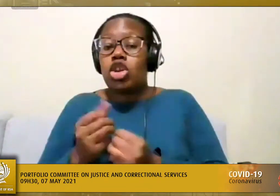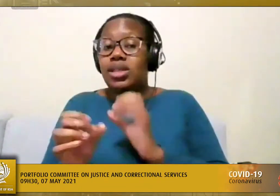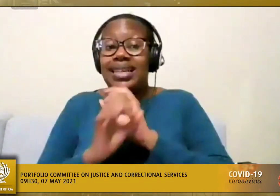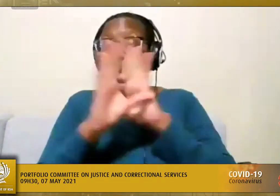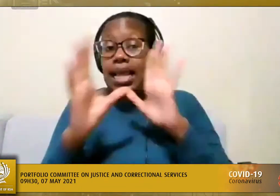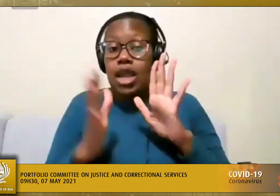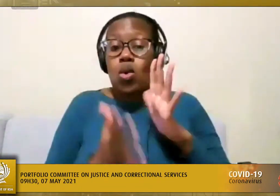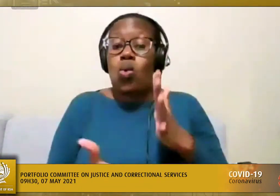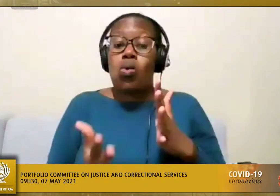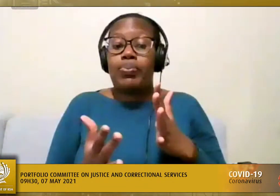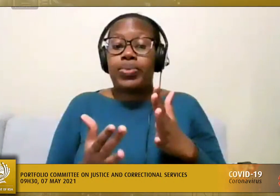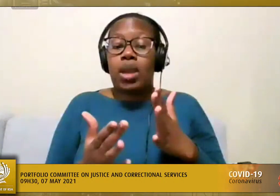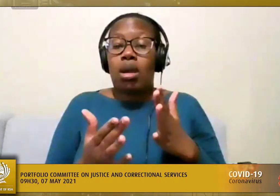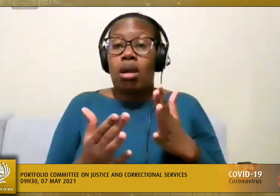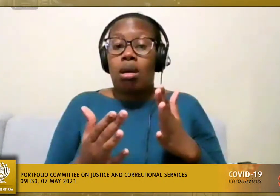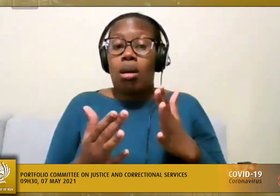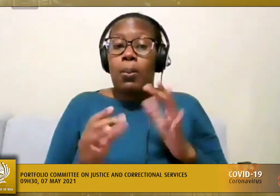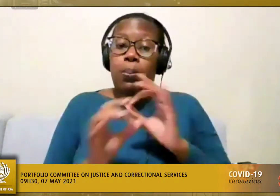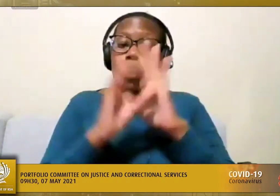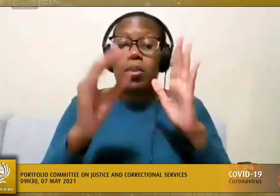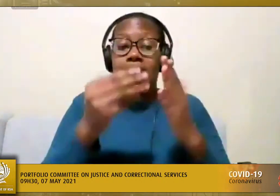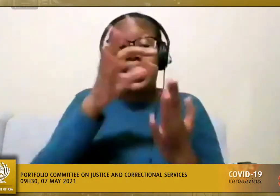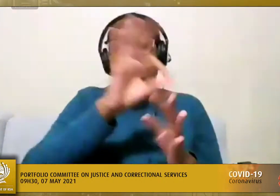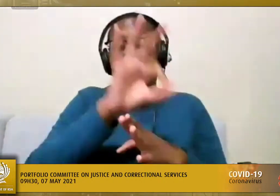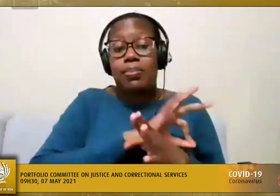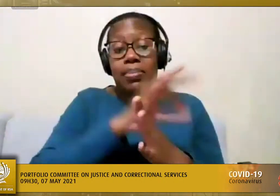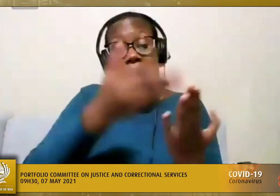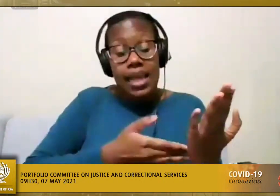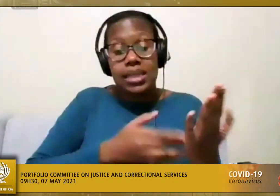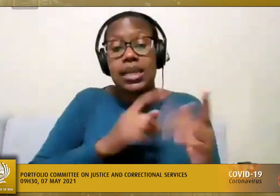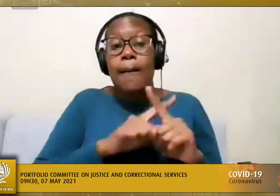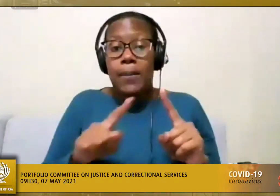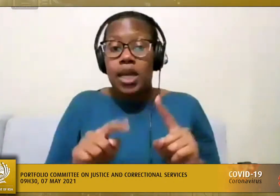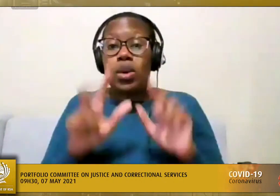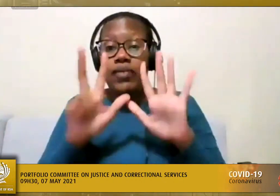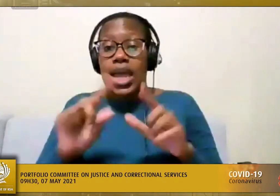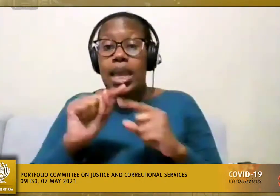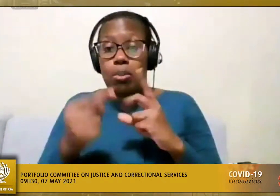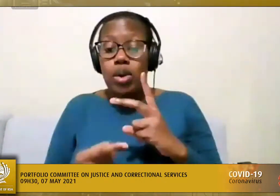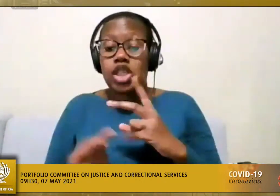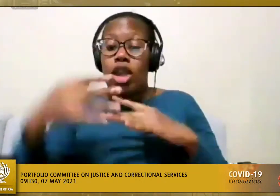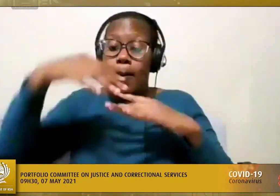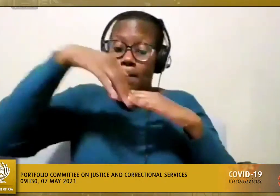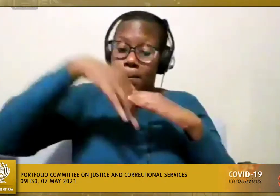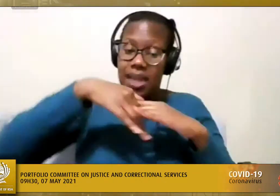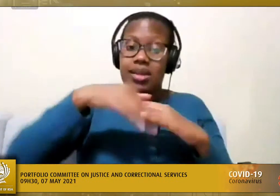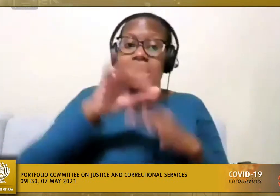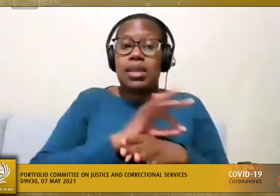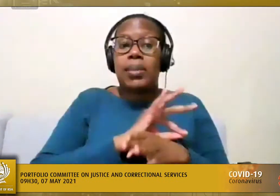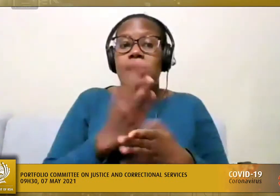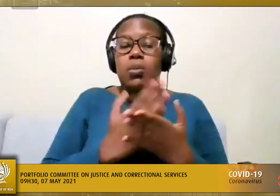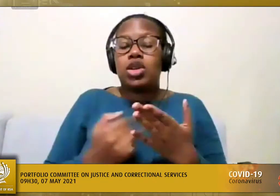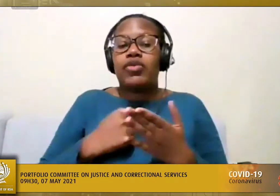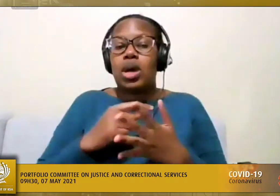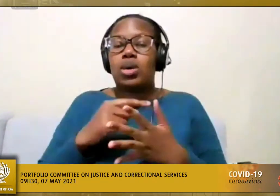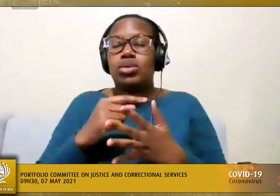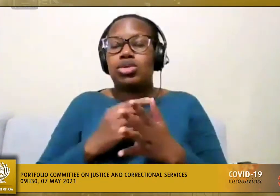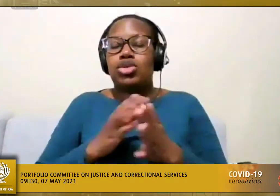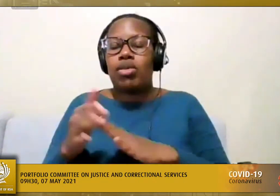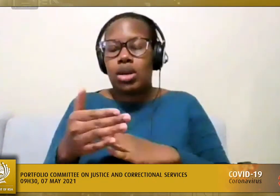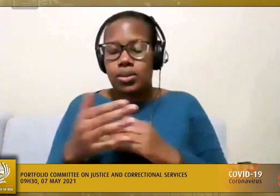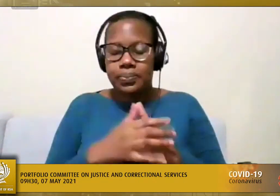prominently in the in the plans but that are embedded in the plants as part of our turnaround there are these eight points